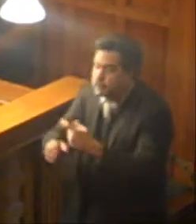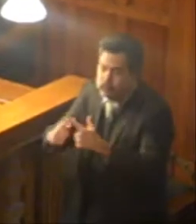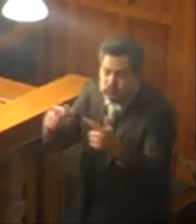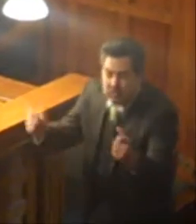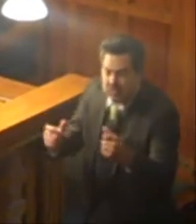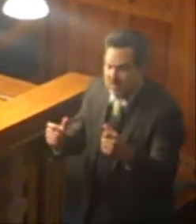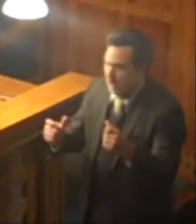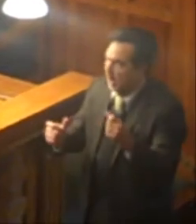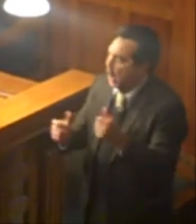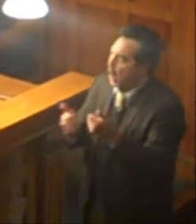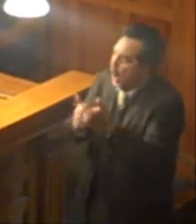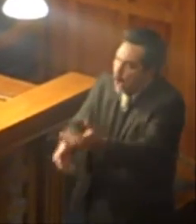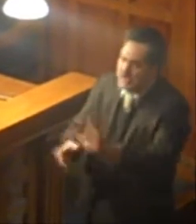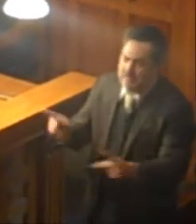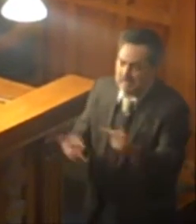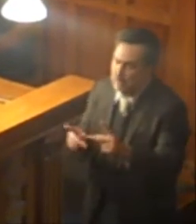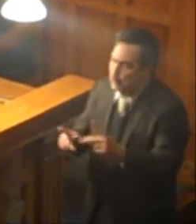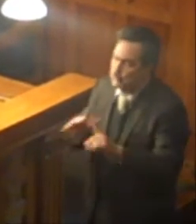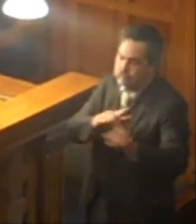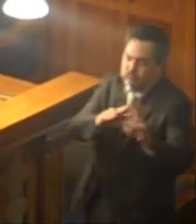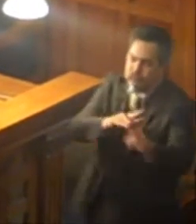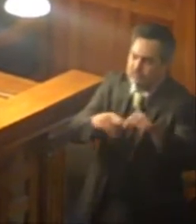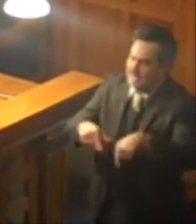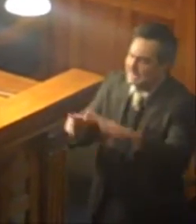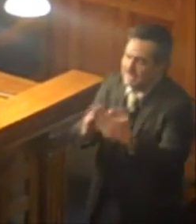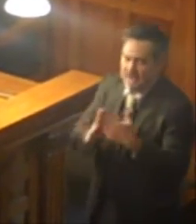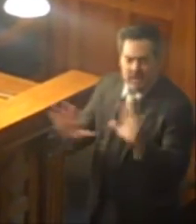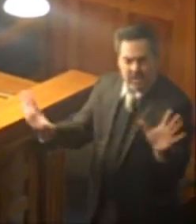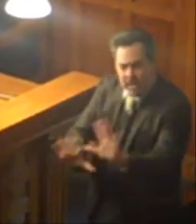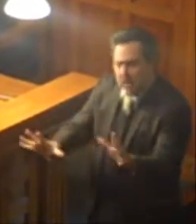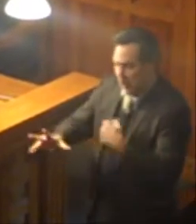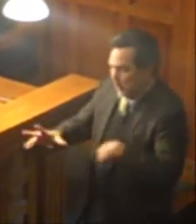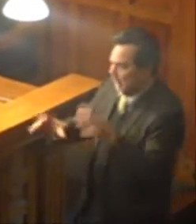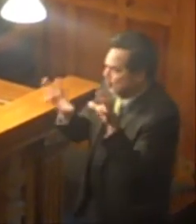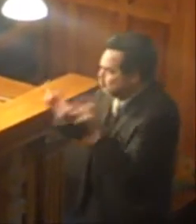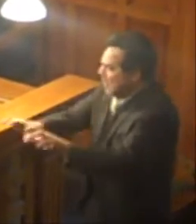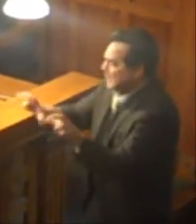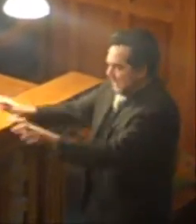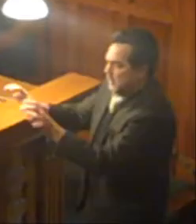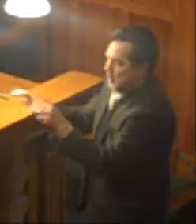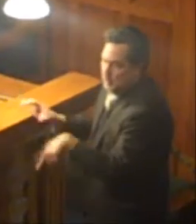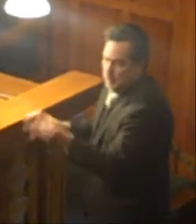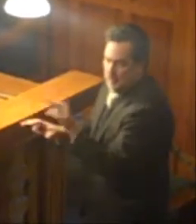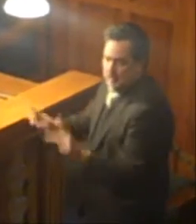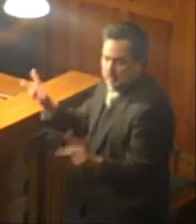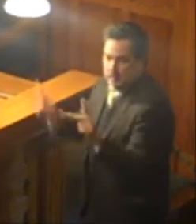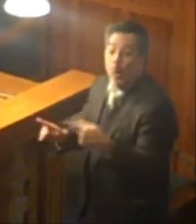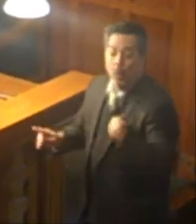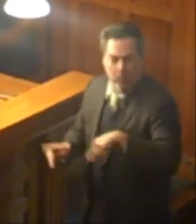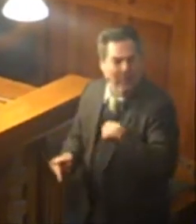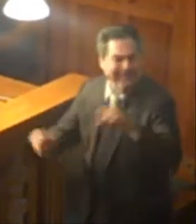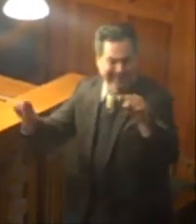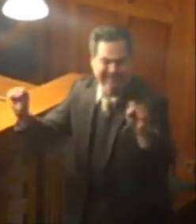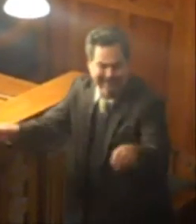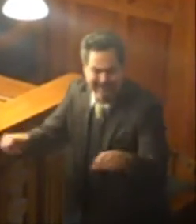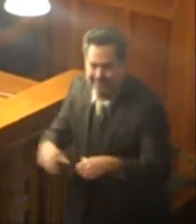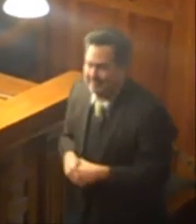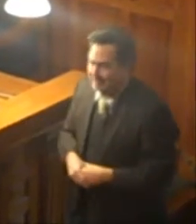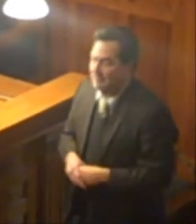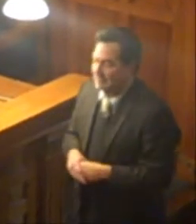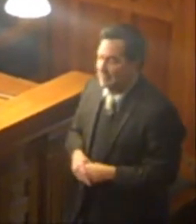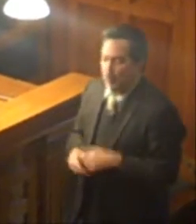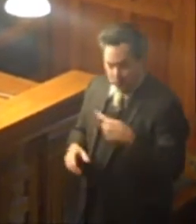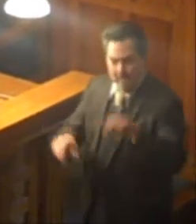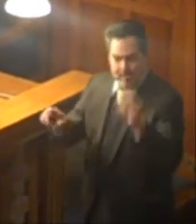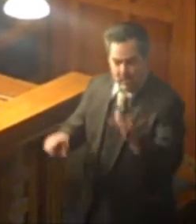can and we will do this together, but as one community. With safe neighborhoods comes more